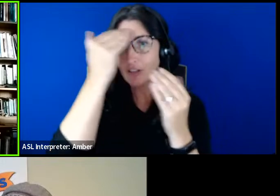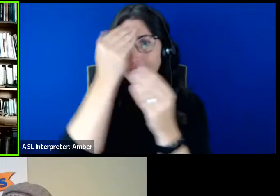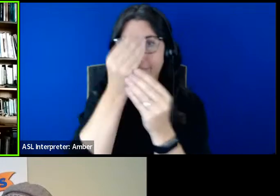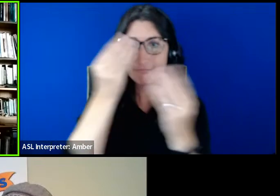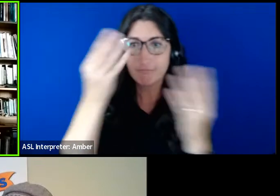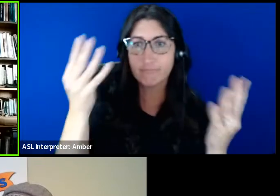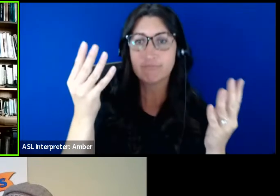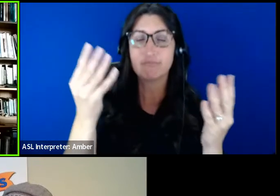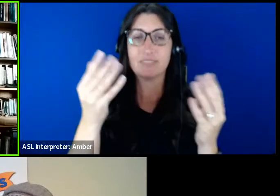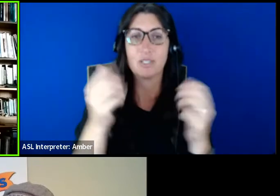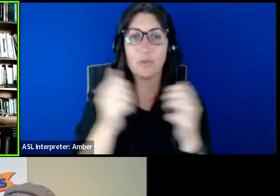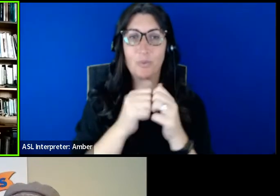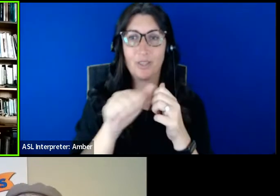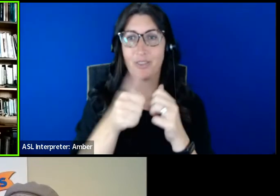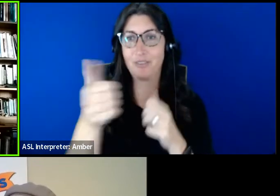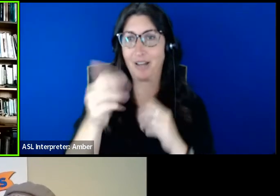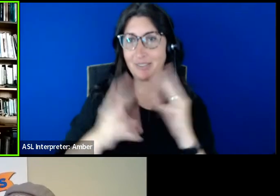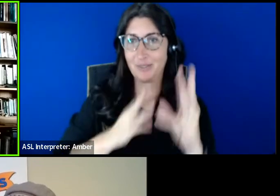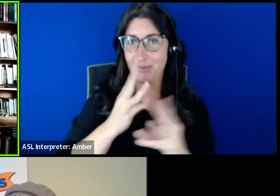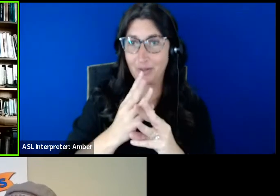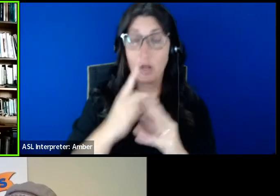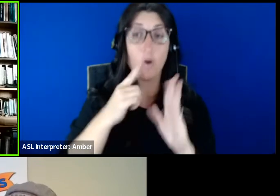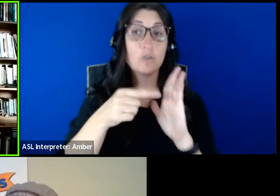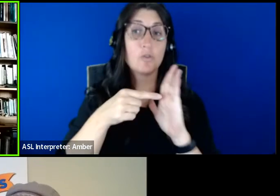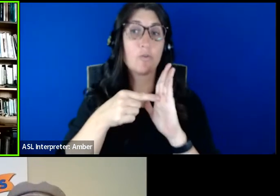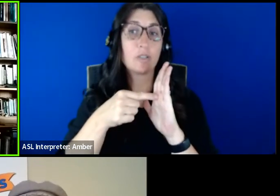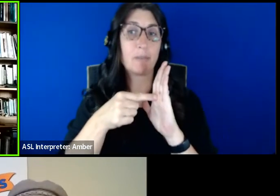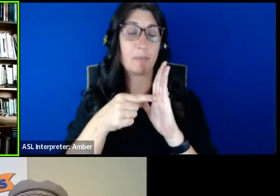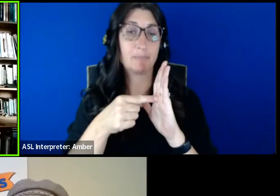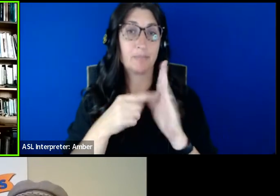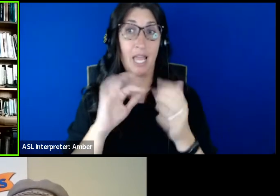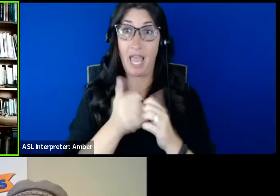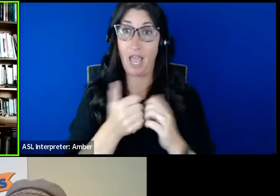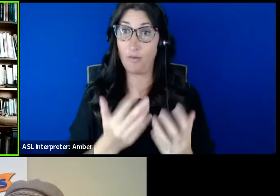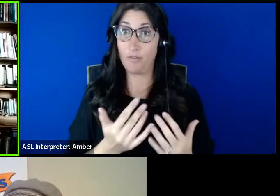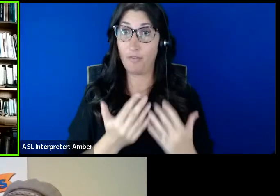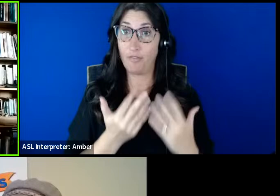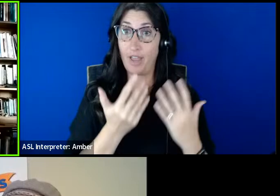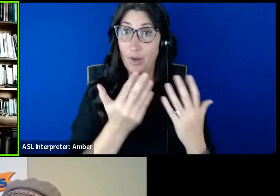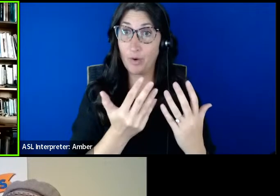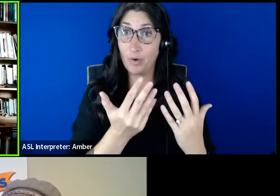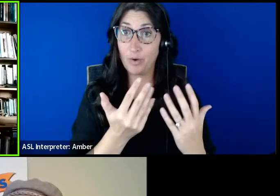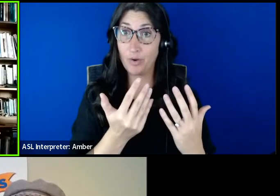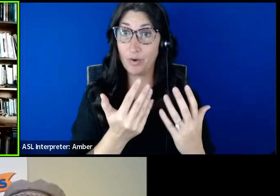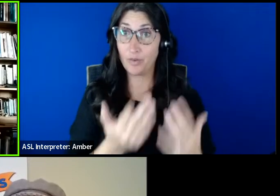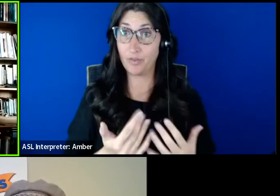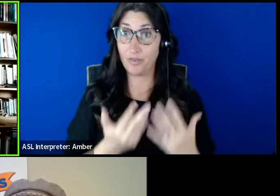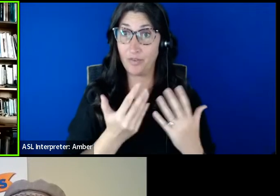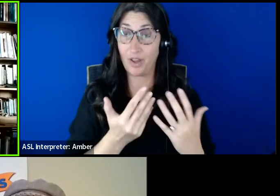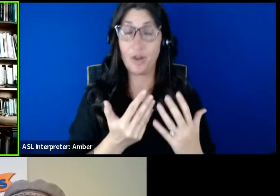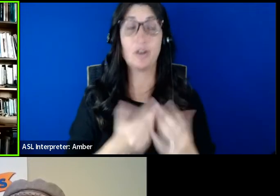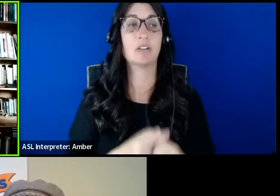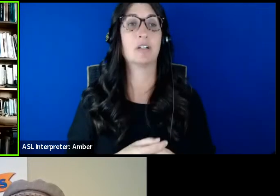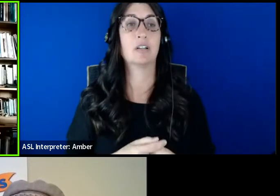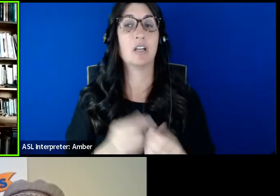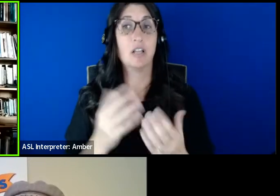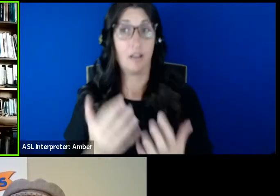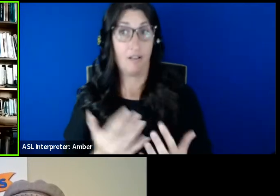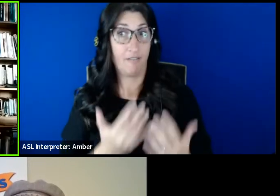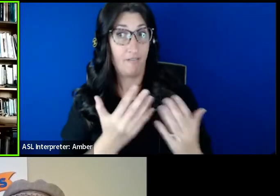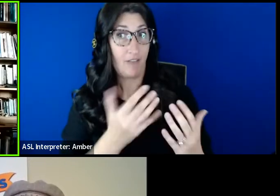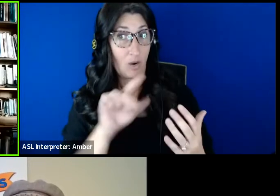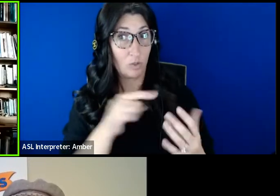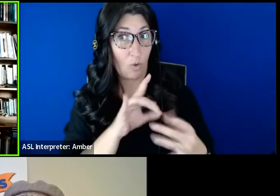rest of the world. For example, how we got fire. The one other story is that the fire was only possessed